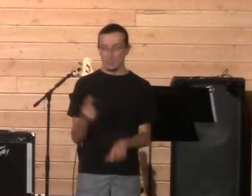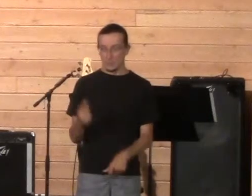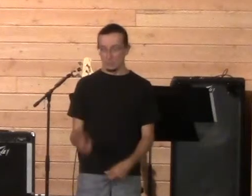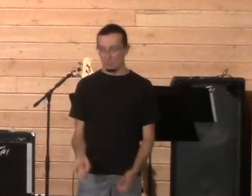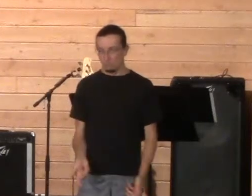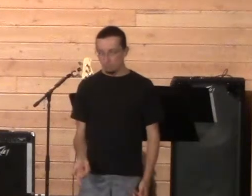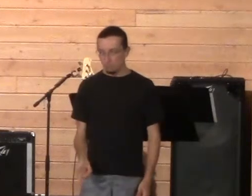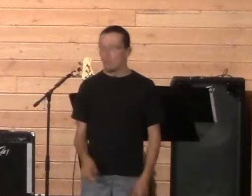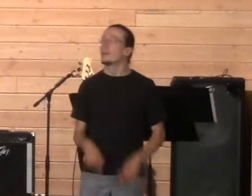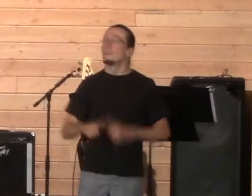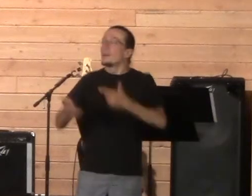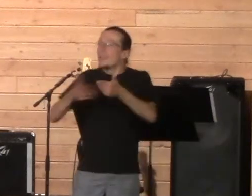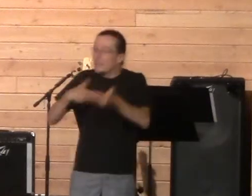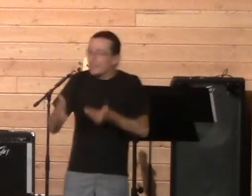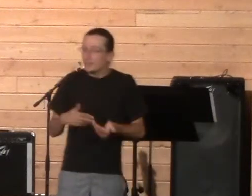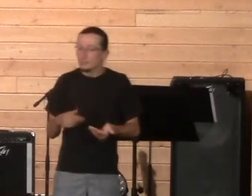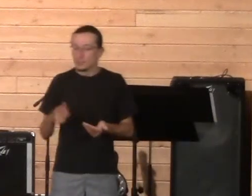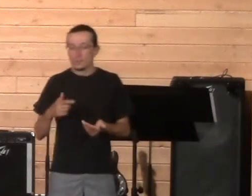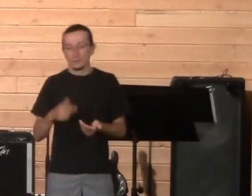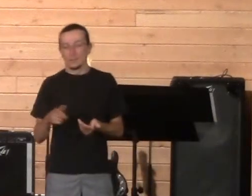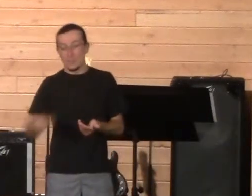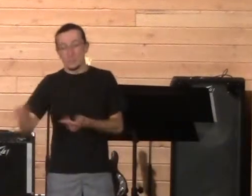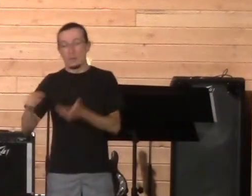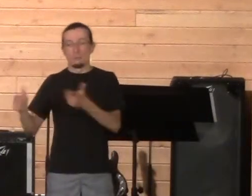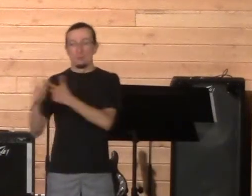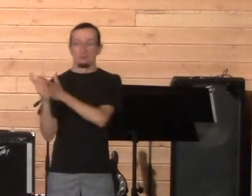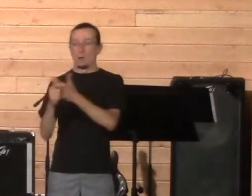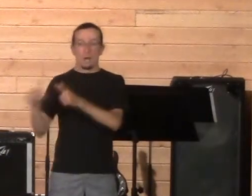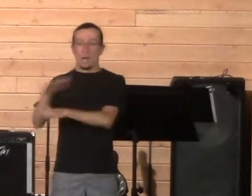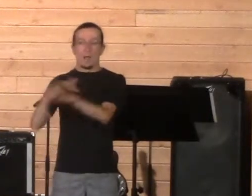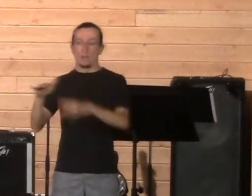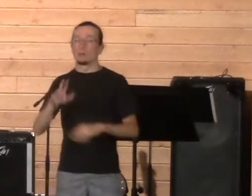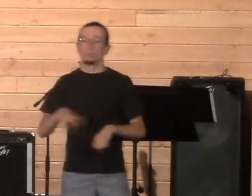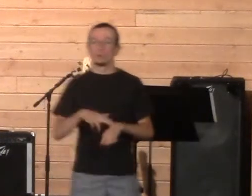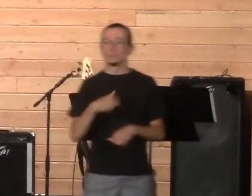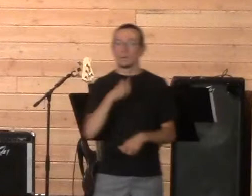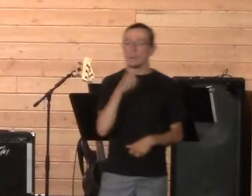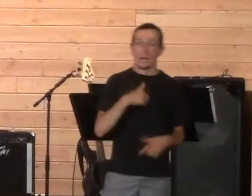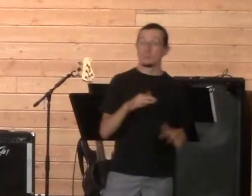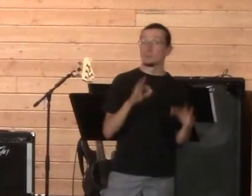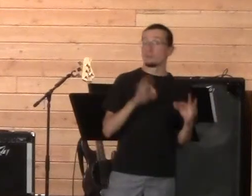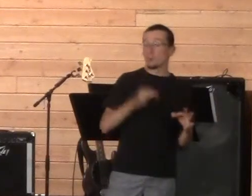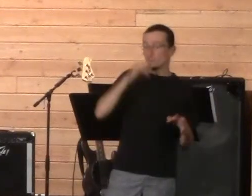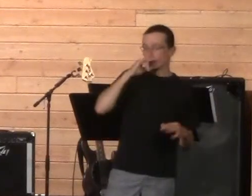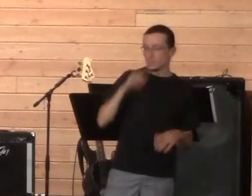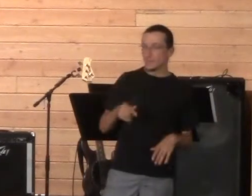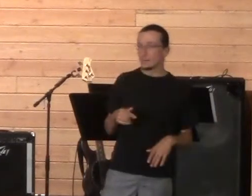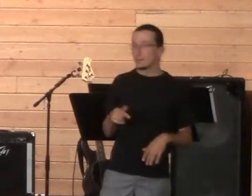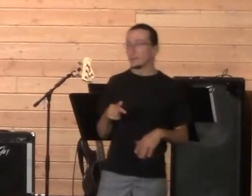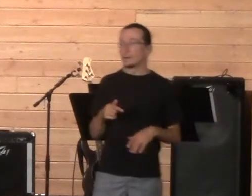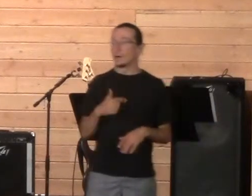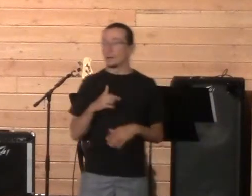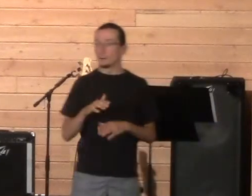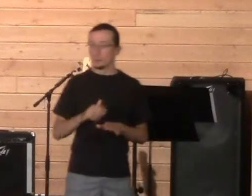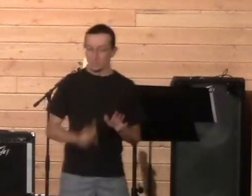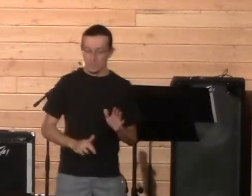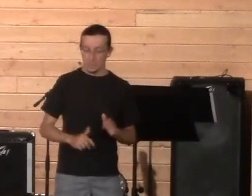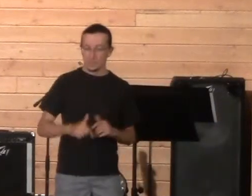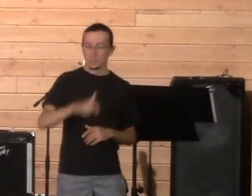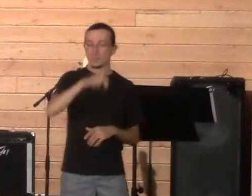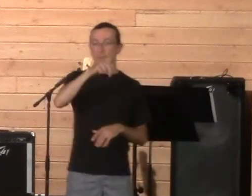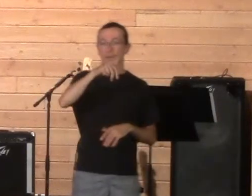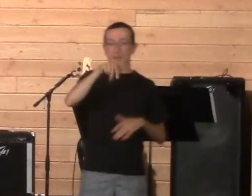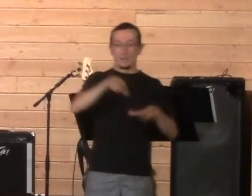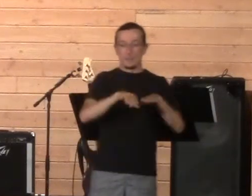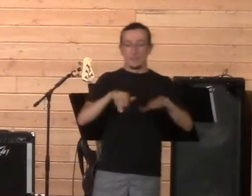And anyway, I was in, and they were running around. Of course, I wasn't. I was a perfect child. And I was going up the stairs, and I was on the landing when right